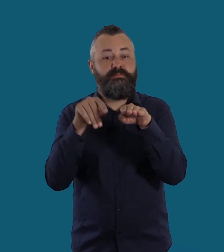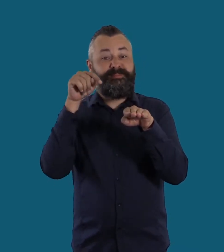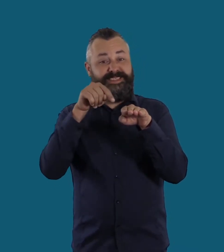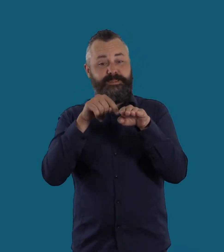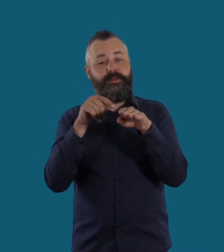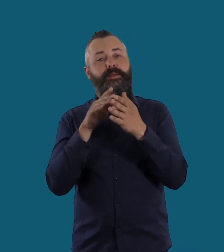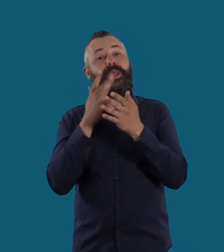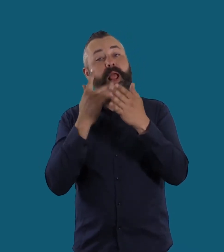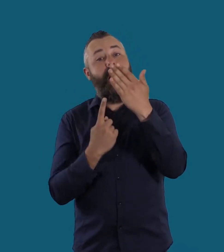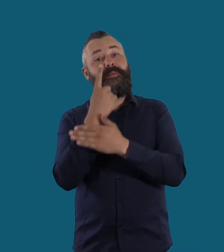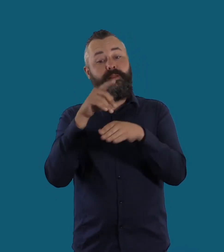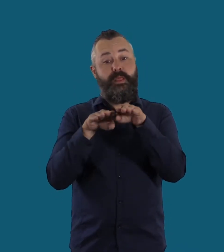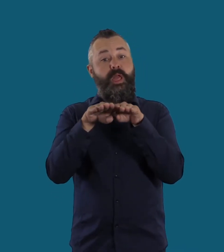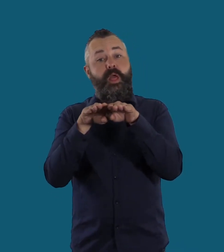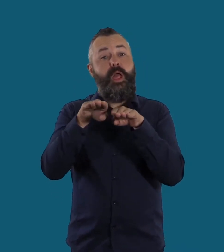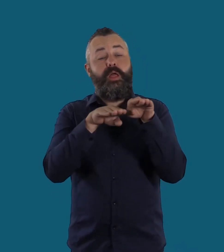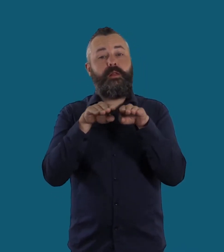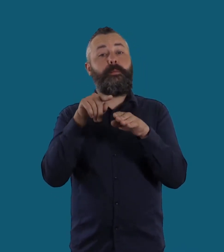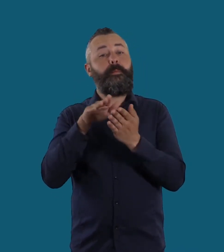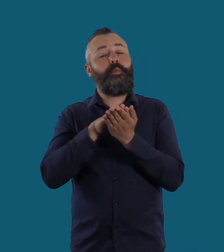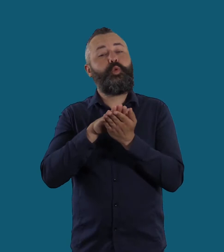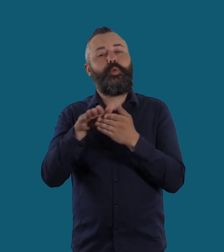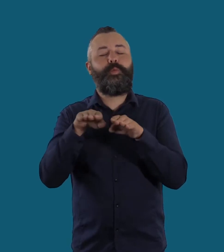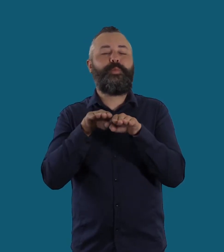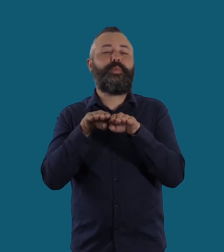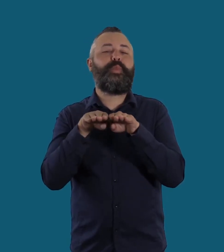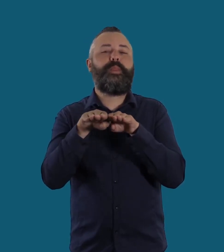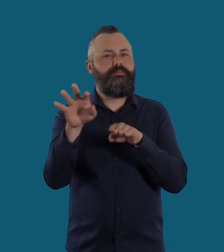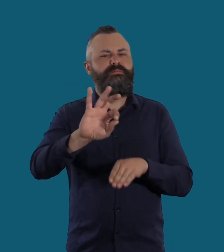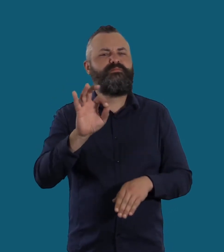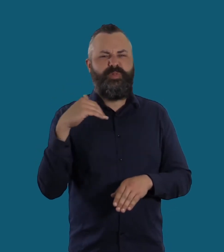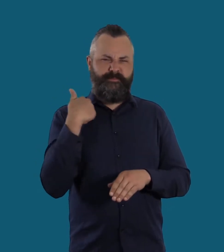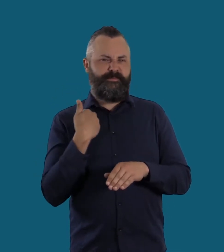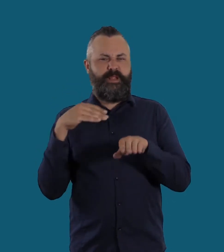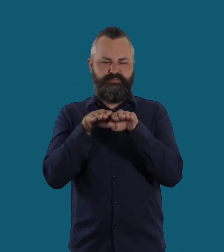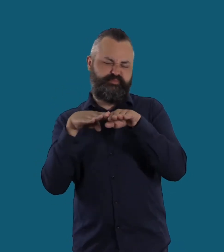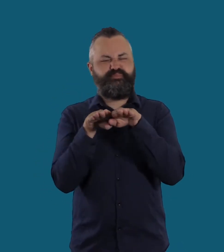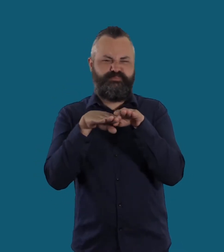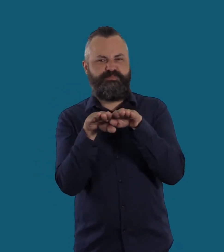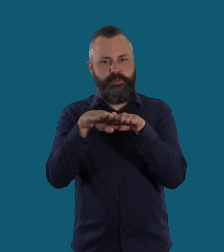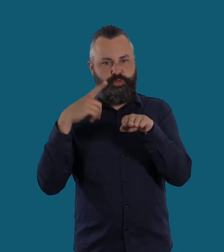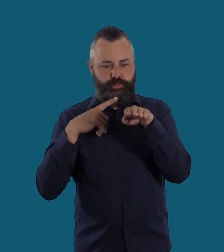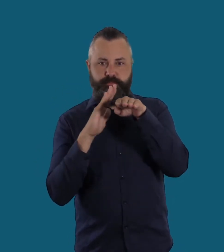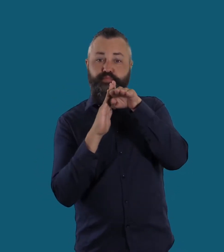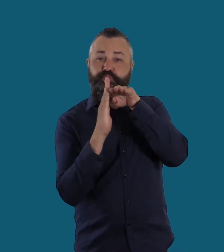Movement is not usually smooth and gradual. Instead, it occurs in a series of jerks because of friction between the plates.